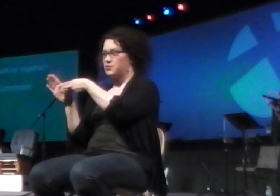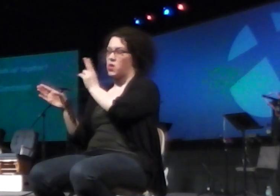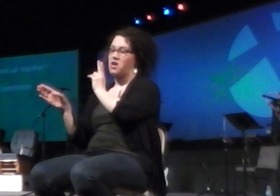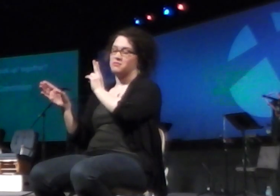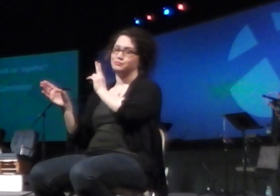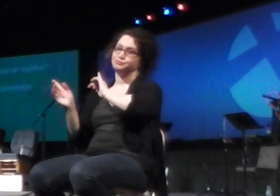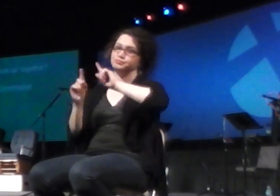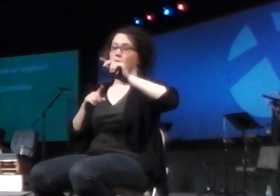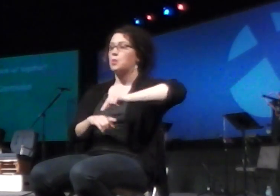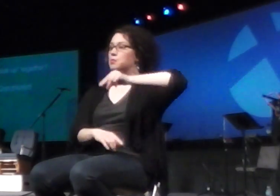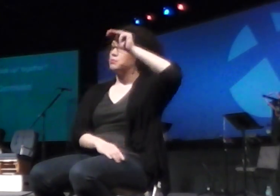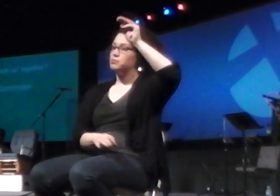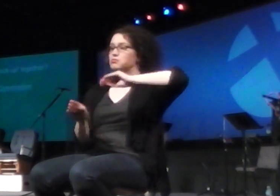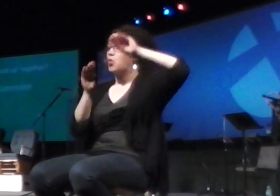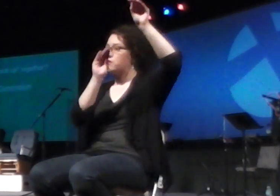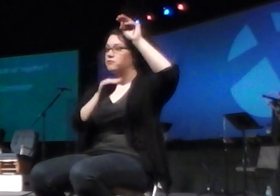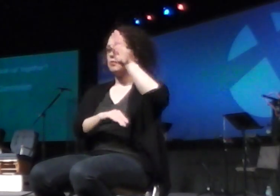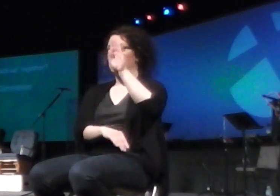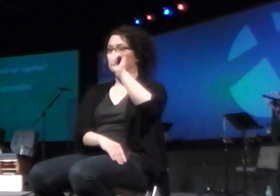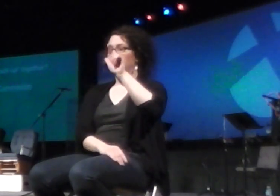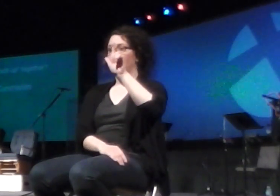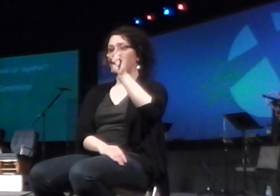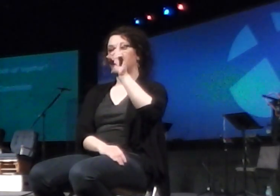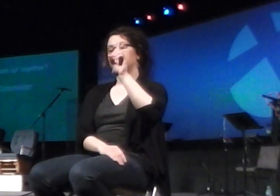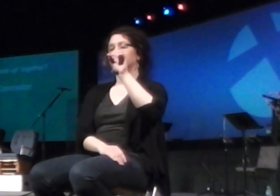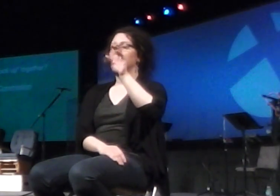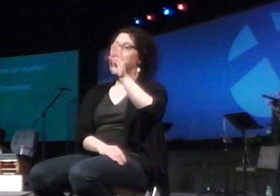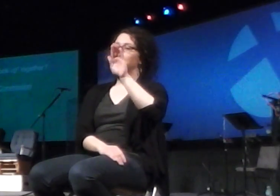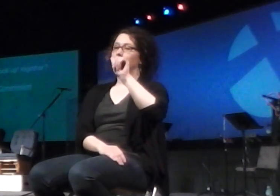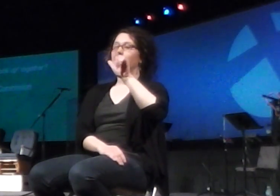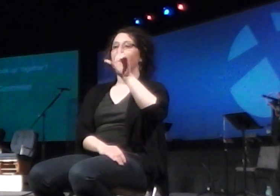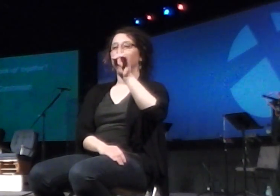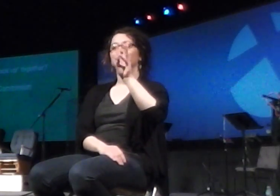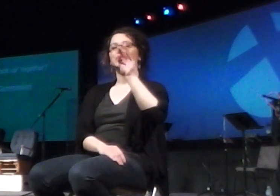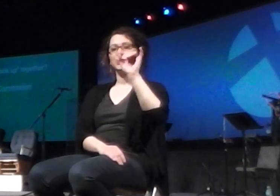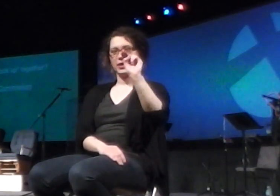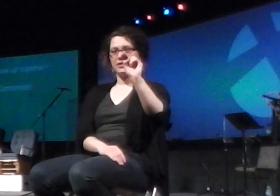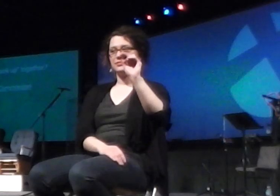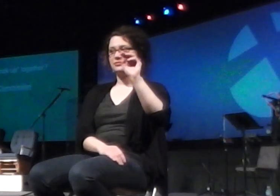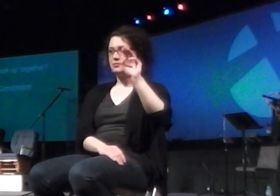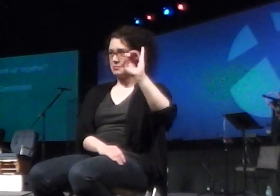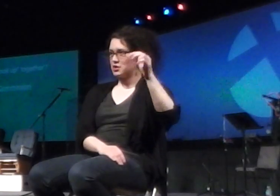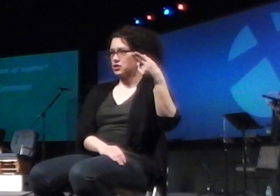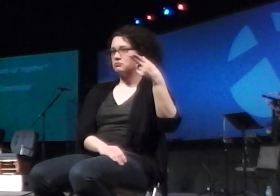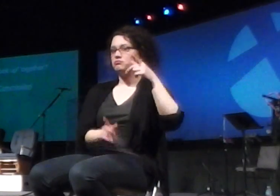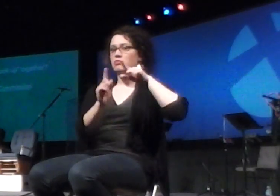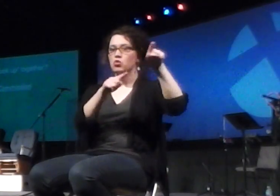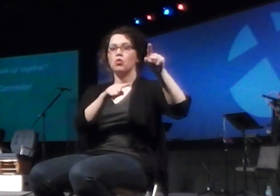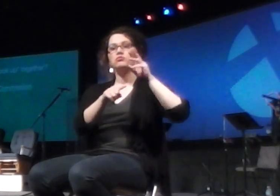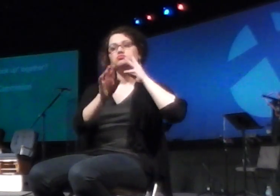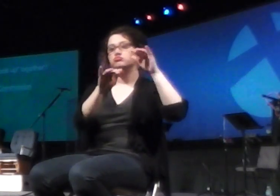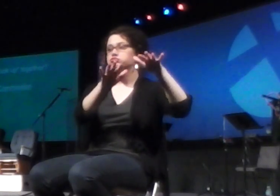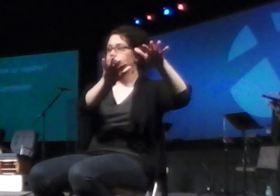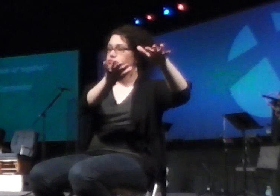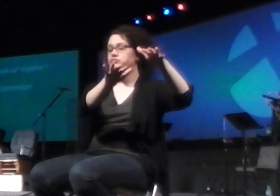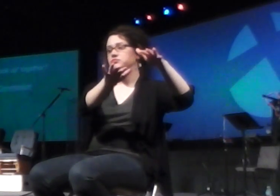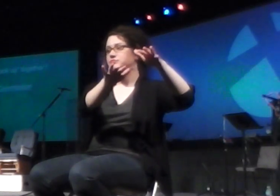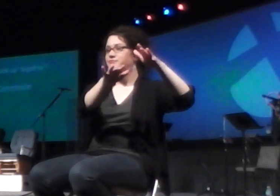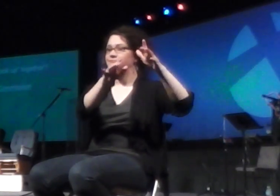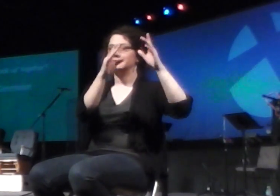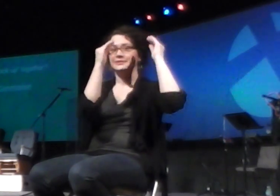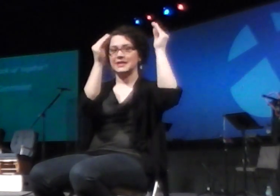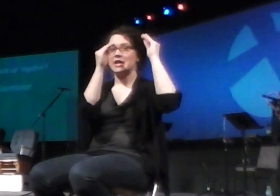became a fly fishing guide. He takes these people out on the river and teaches them how to fly fish for a living. And so